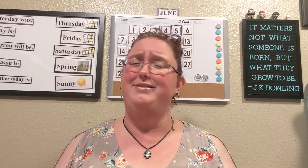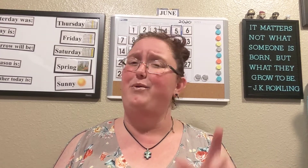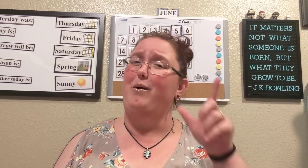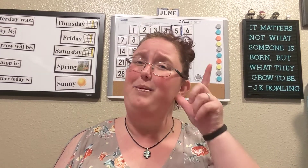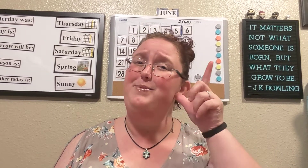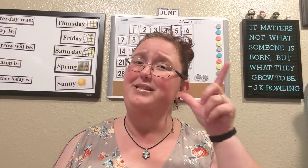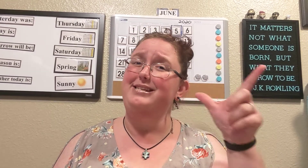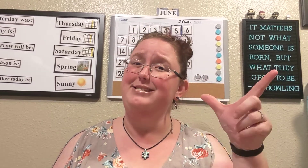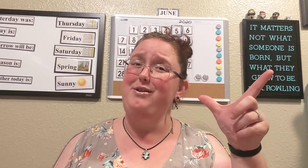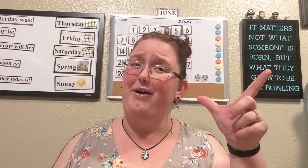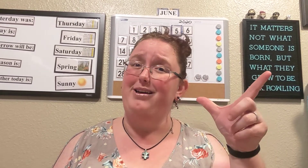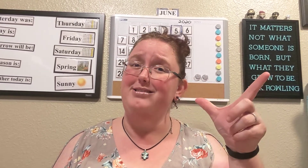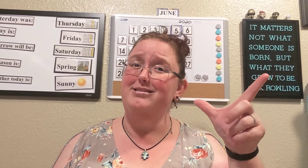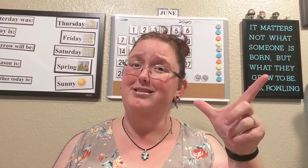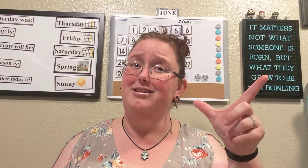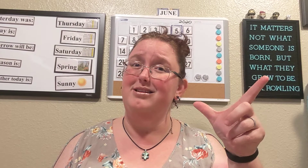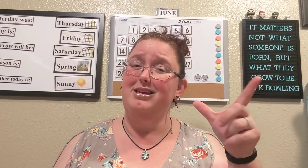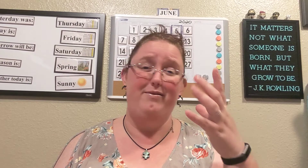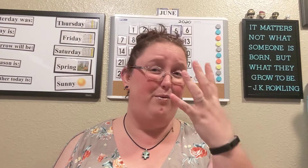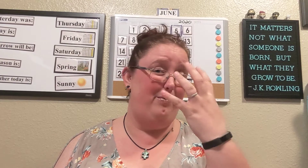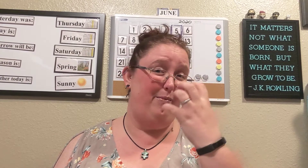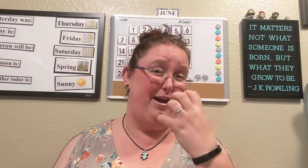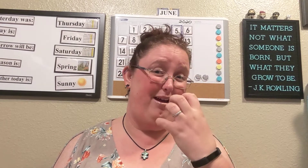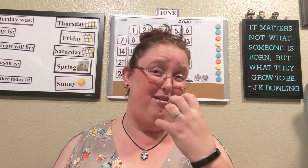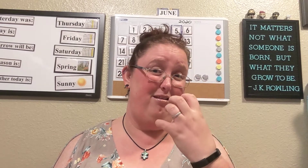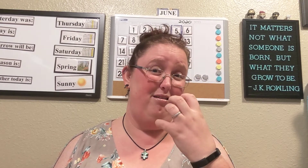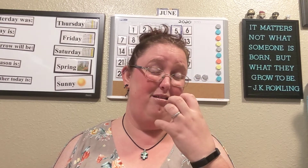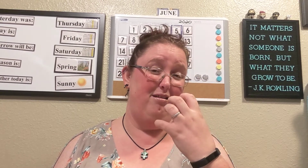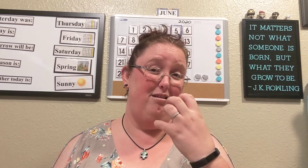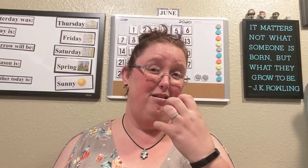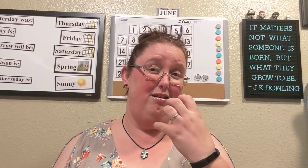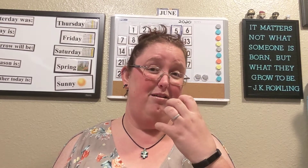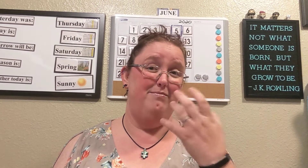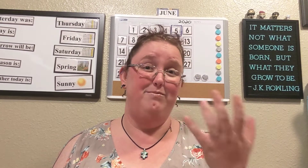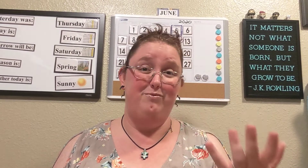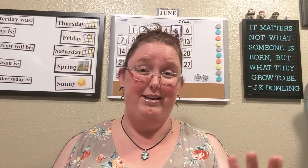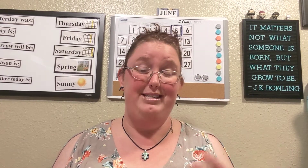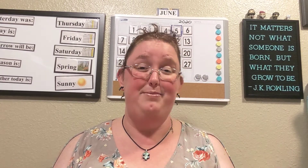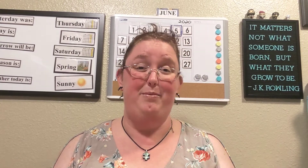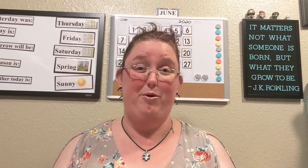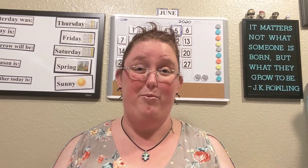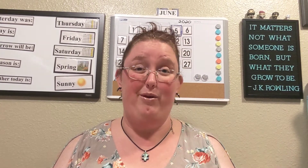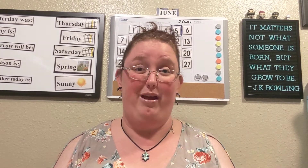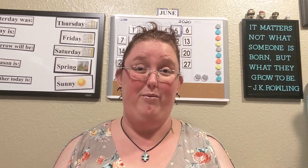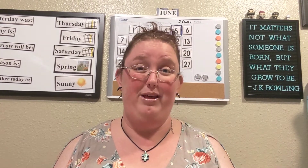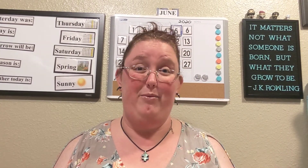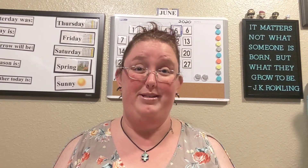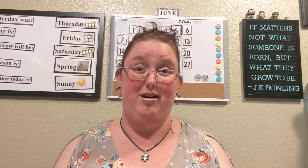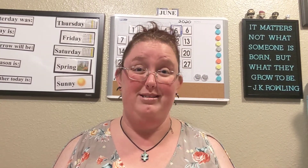if we want people to listen to us, even when we're mad, we need to be appropriate with how we talk to